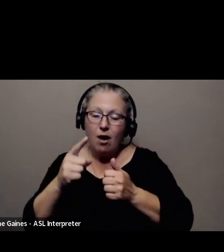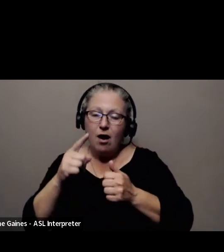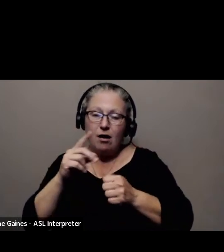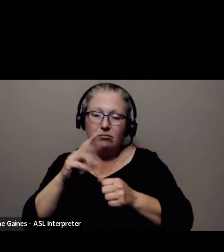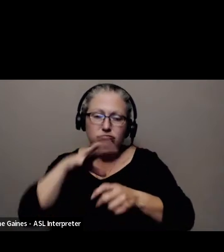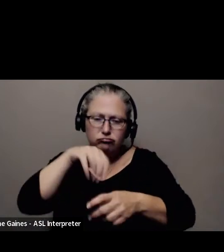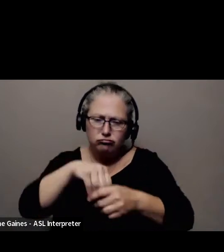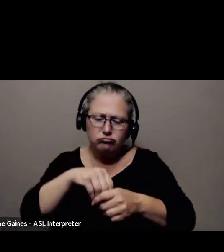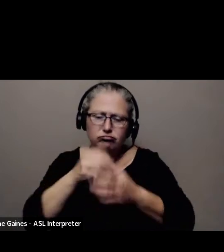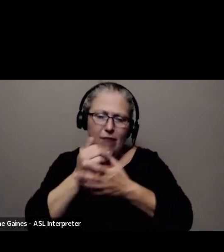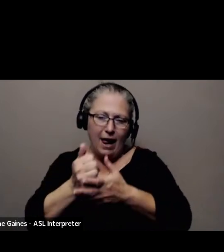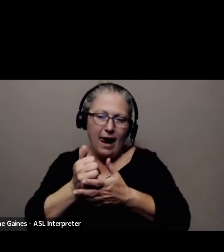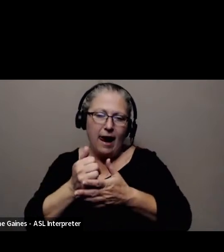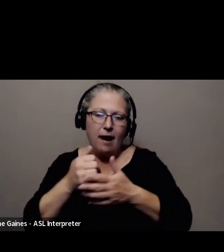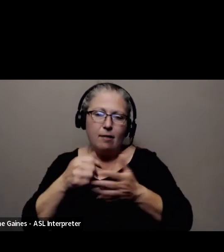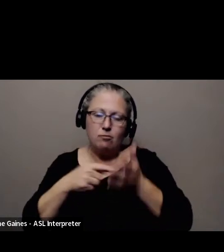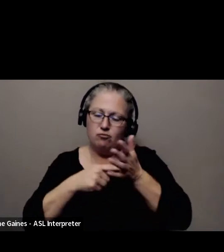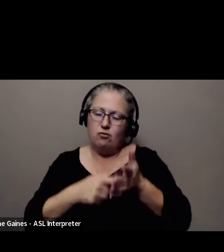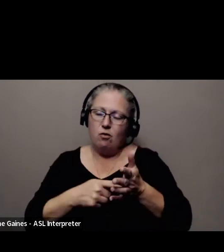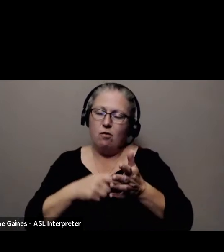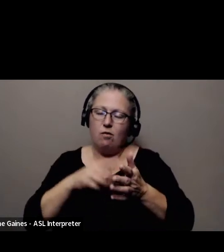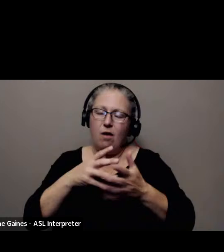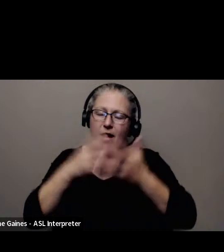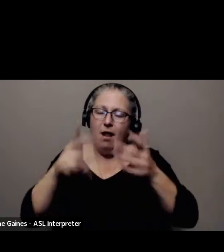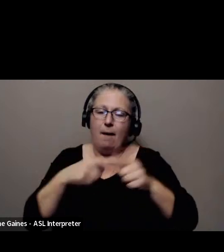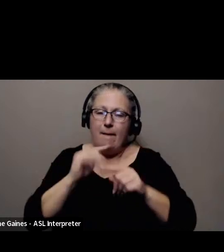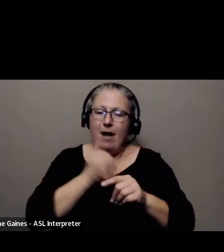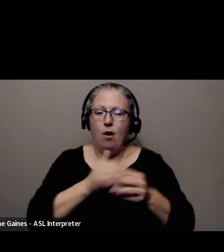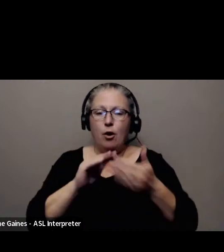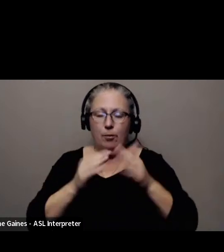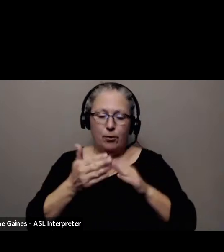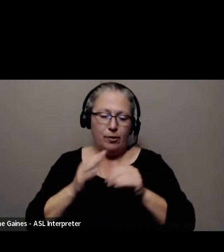it's just very telling to our community.